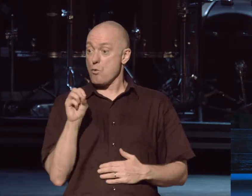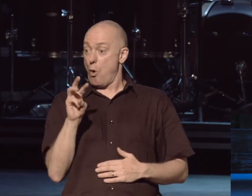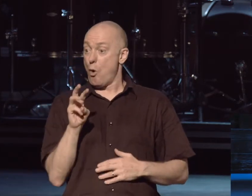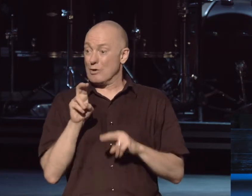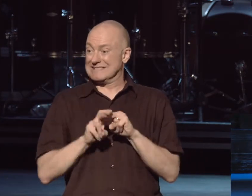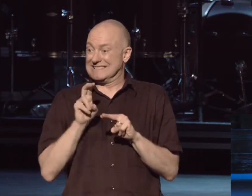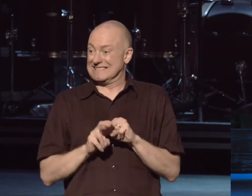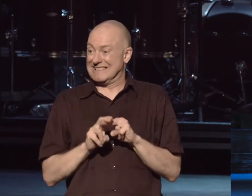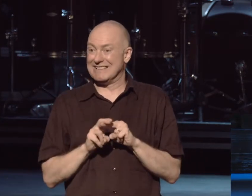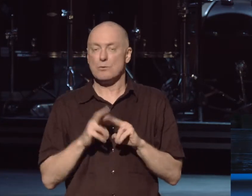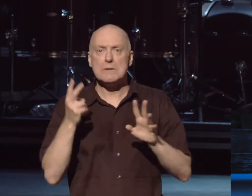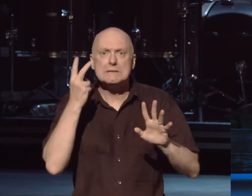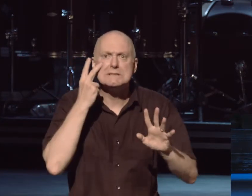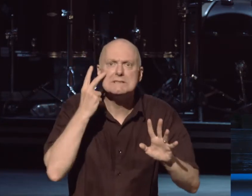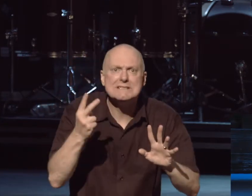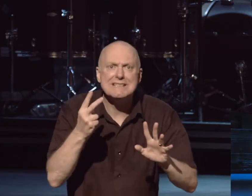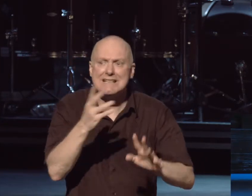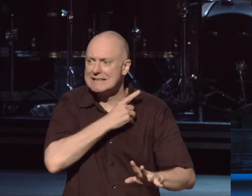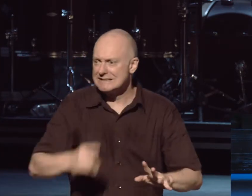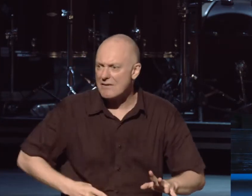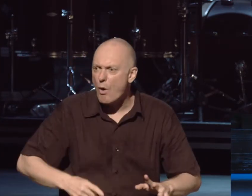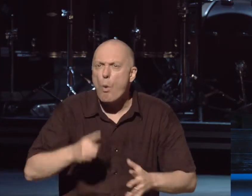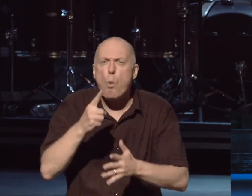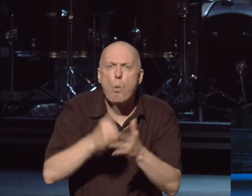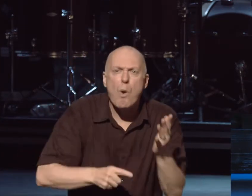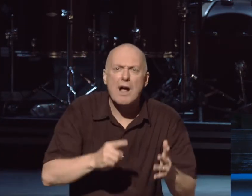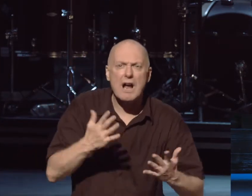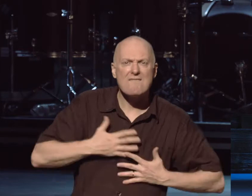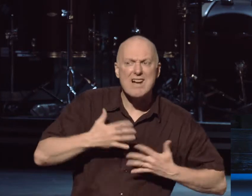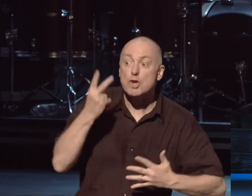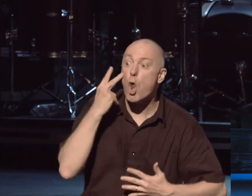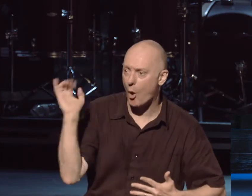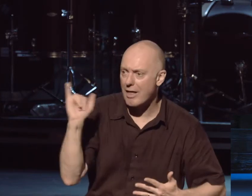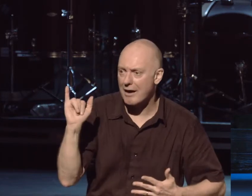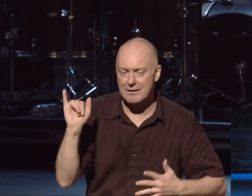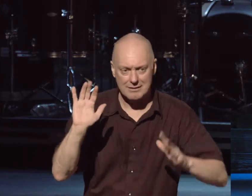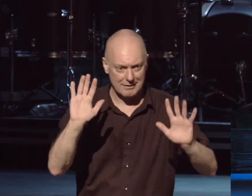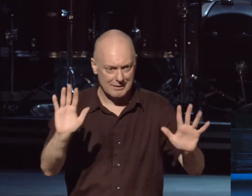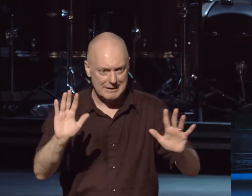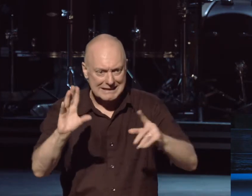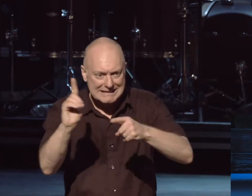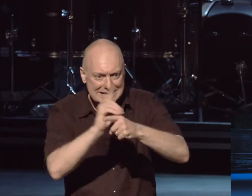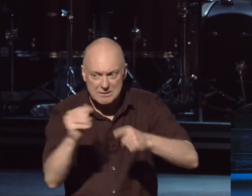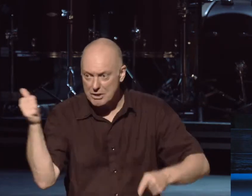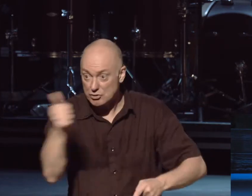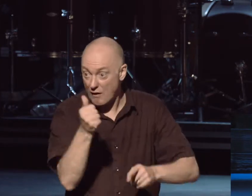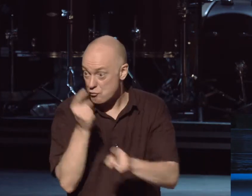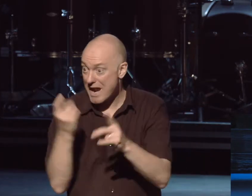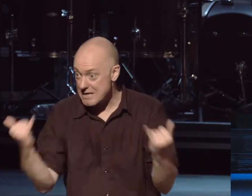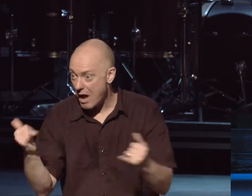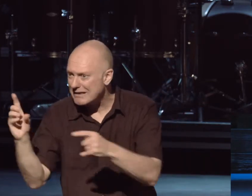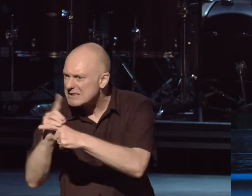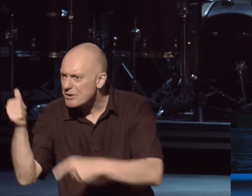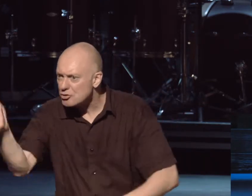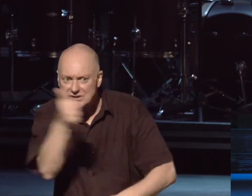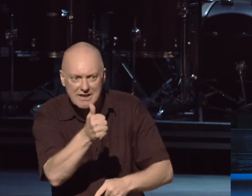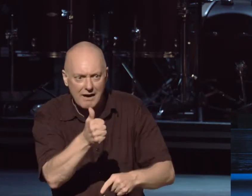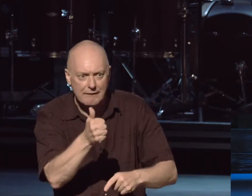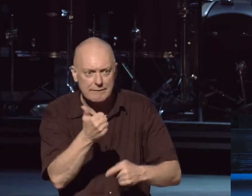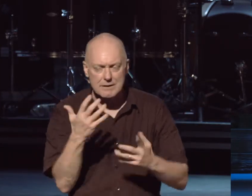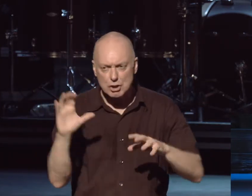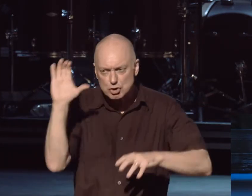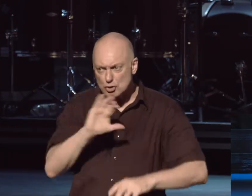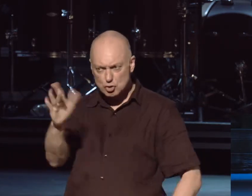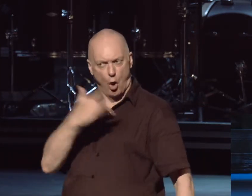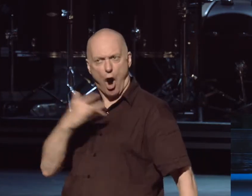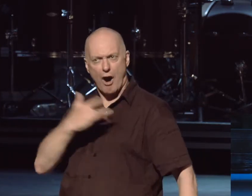to a genuine heart of confession and what it truly looks like. Loved ones, discipline yourself right now. Discipline yourself to